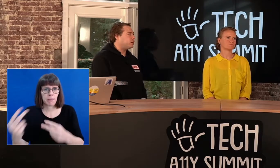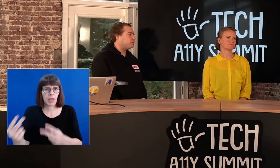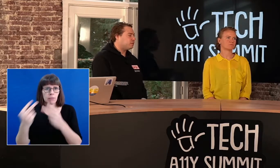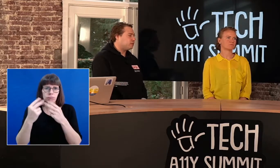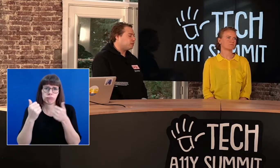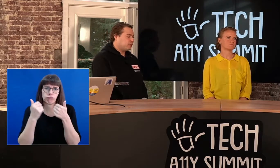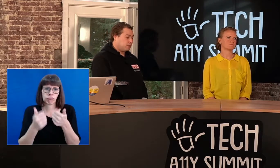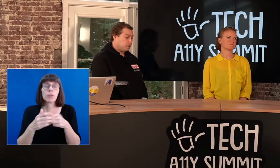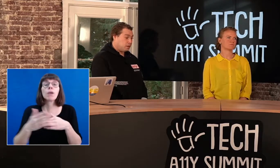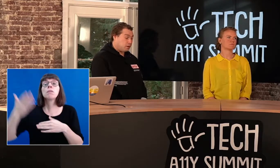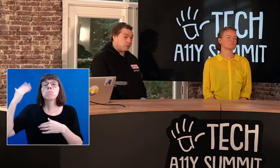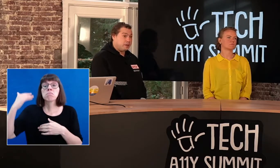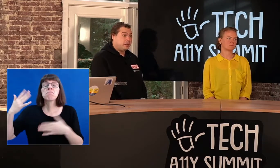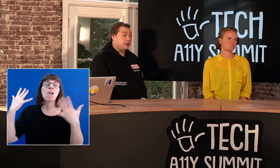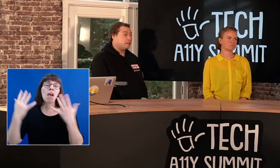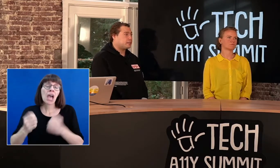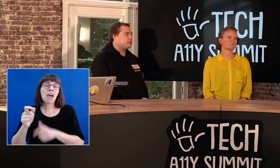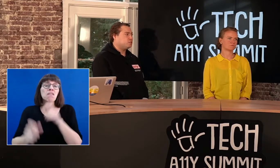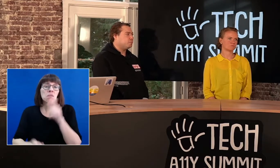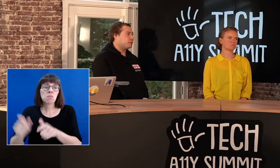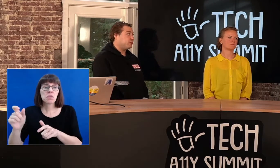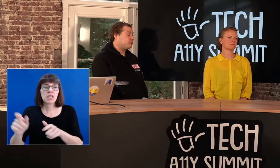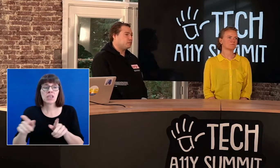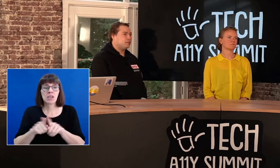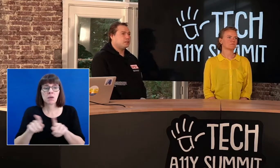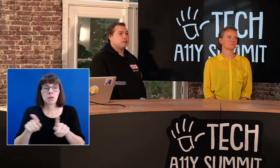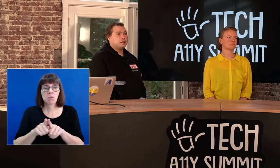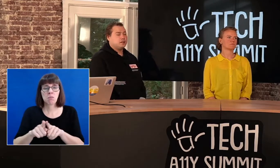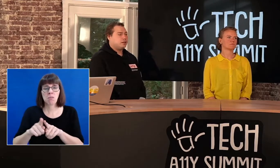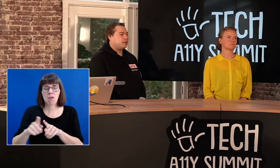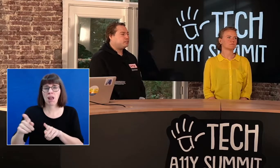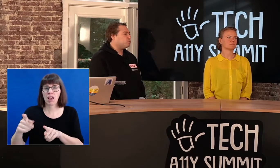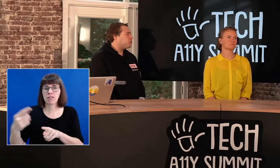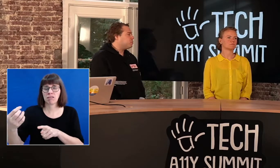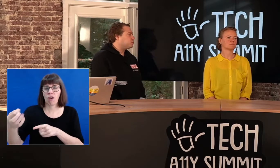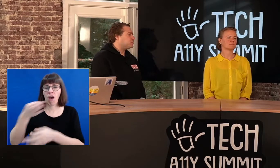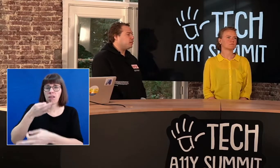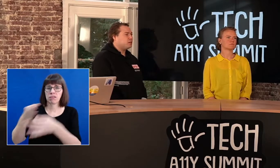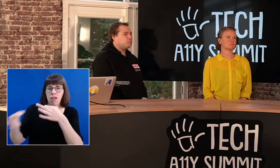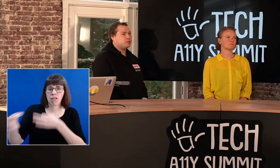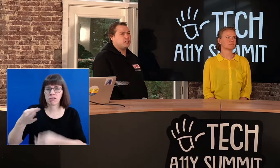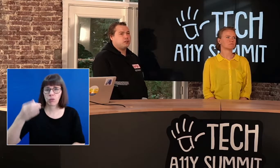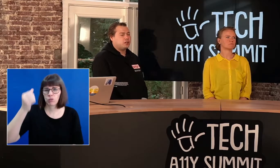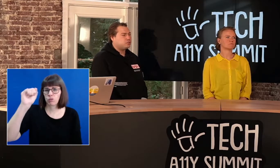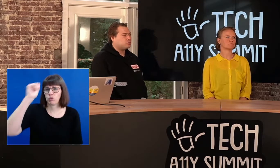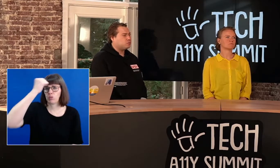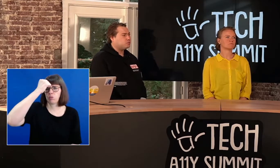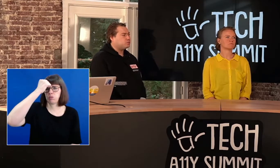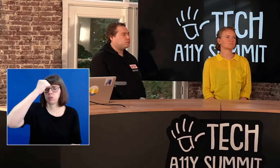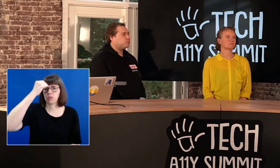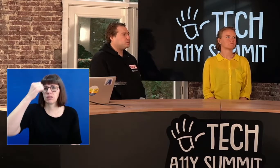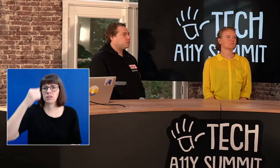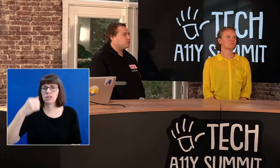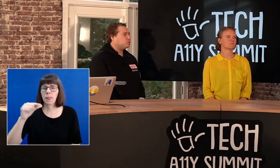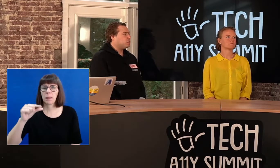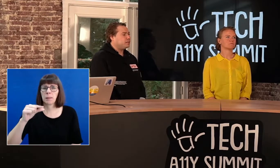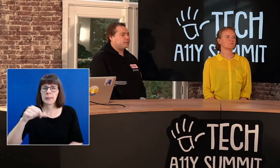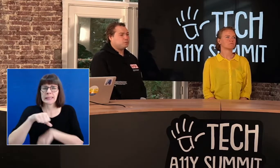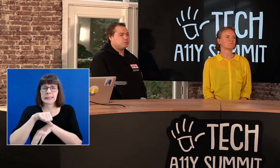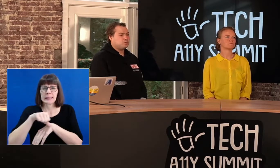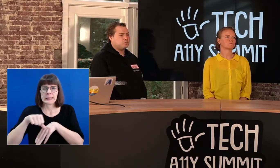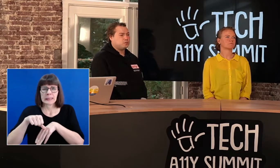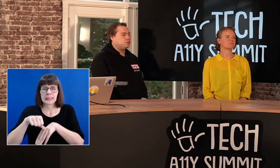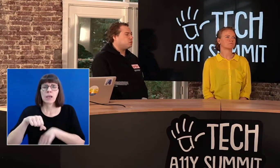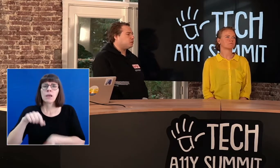in my life who are really asking stupid questions like, and sometimes you still hurt, but I learned to mind